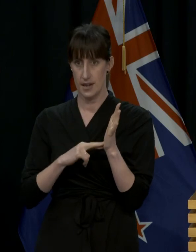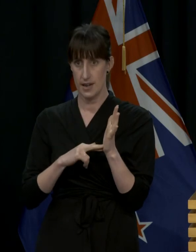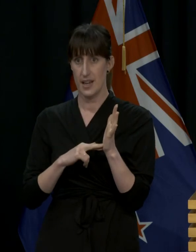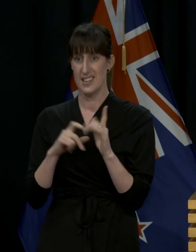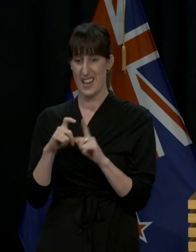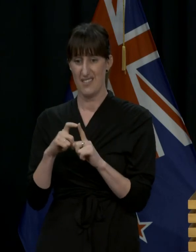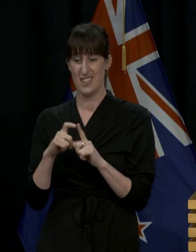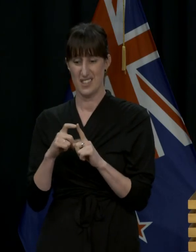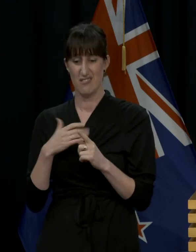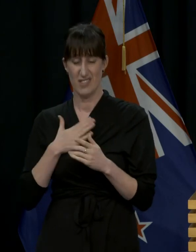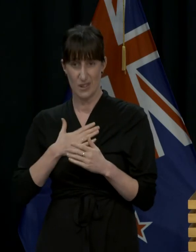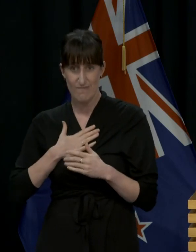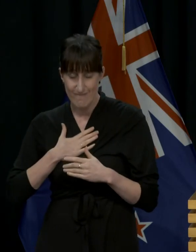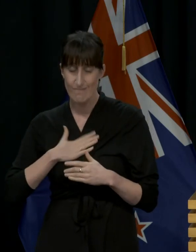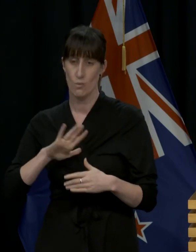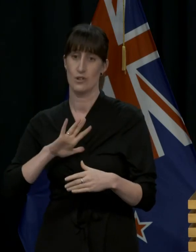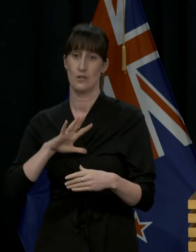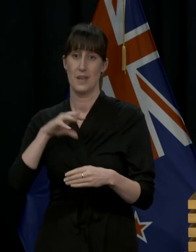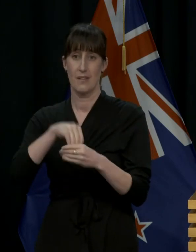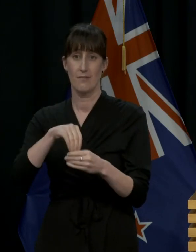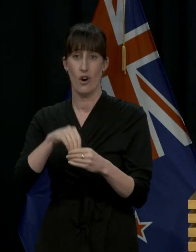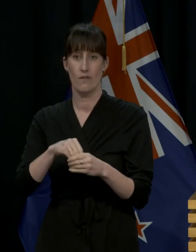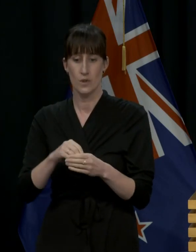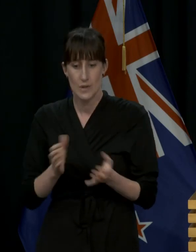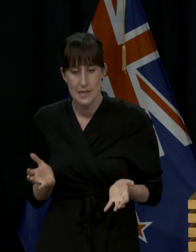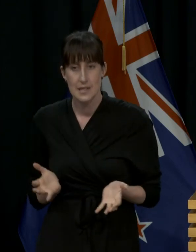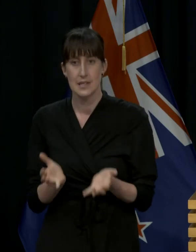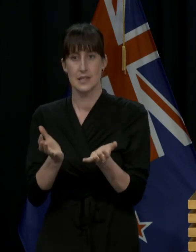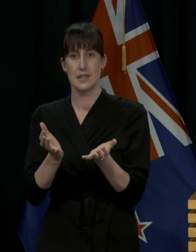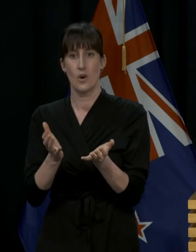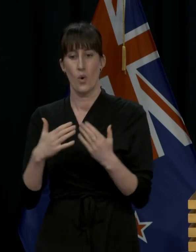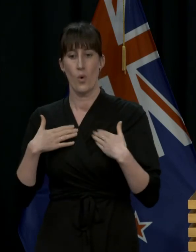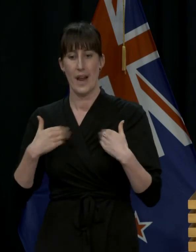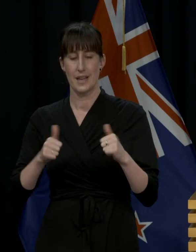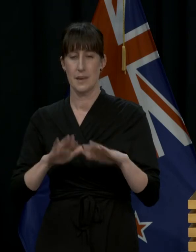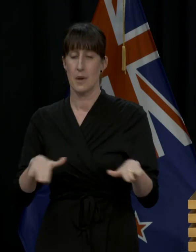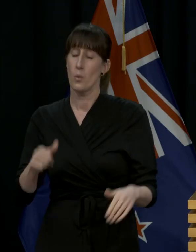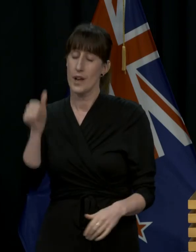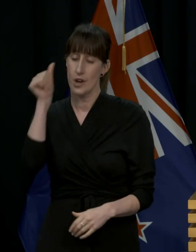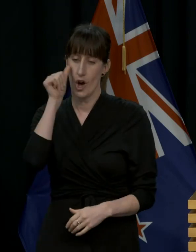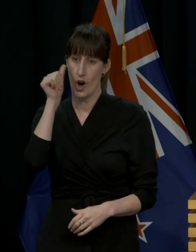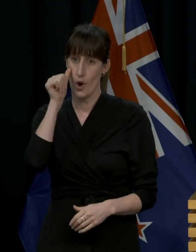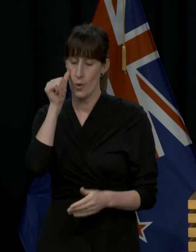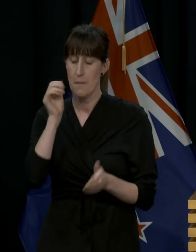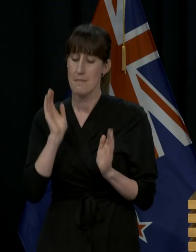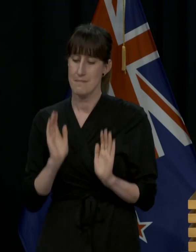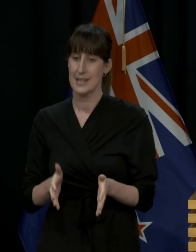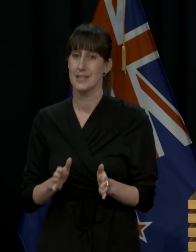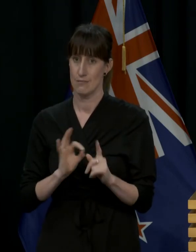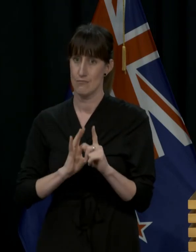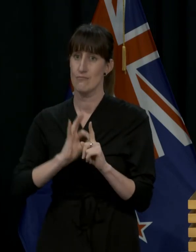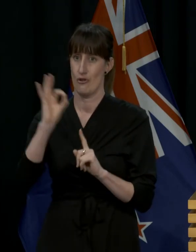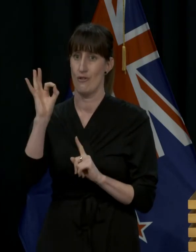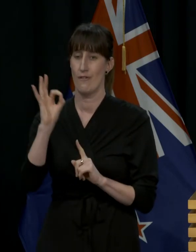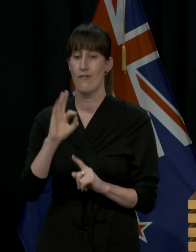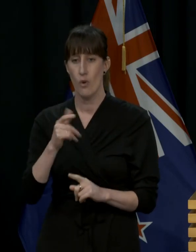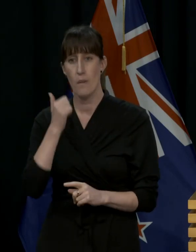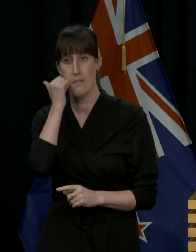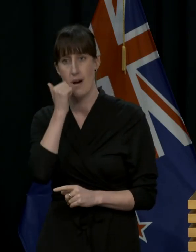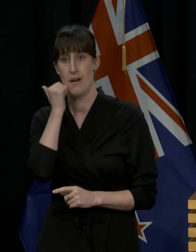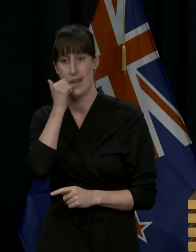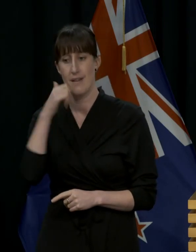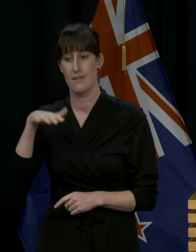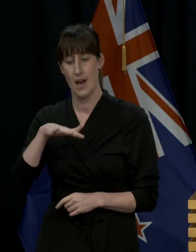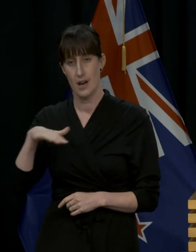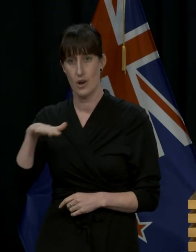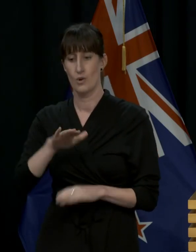Oranga Tamariki in that direction. We know in particular we need to do better by our Māori children and whānau. That's an area